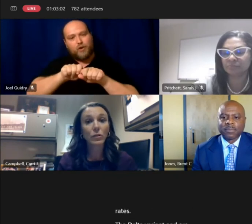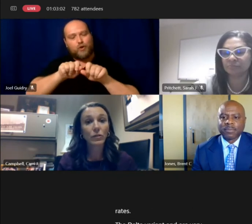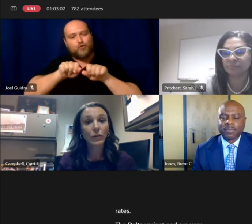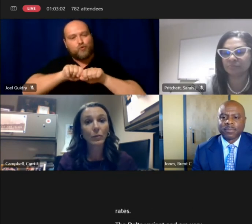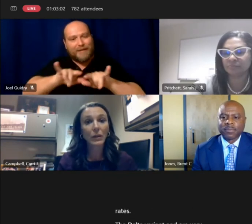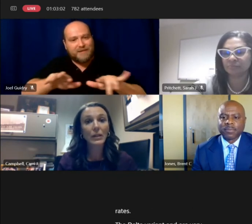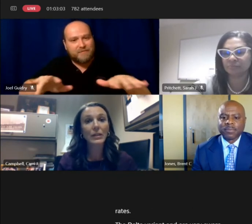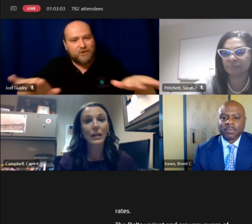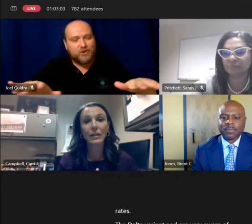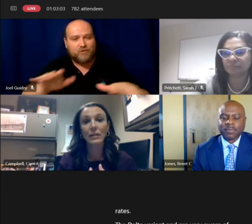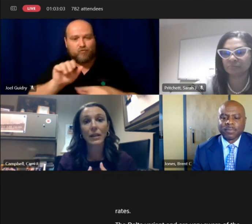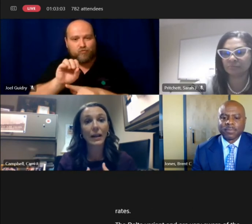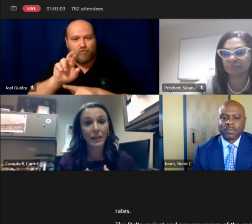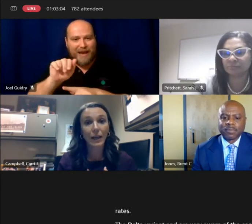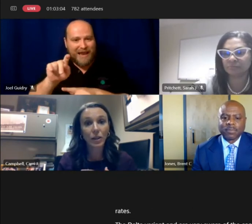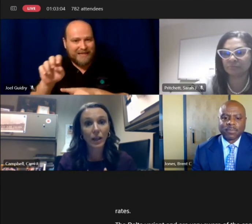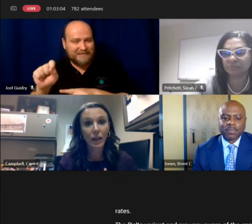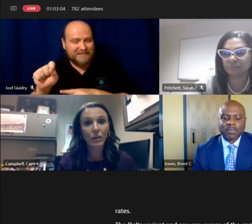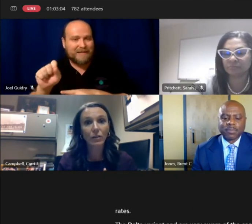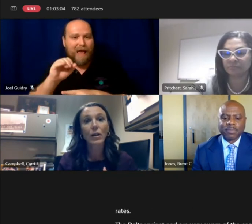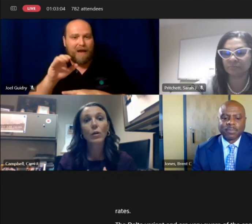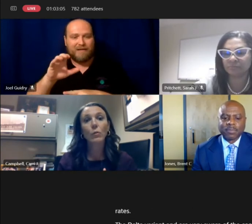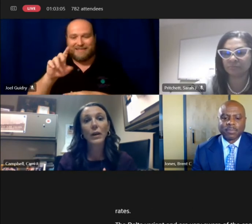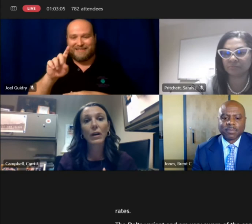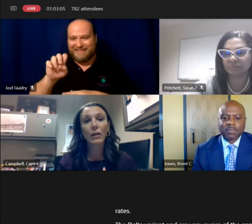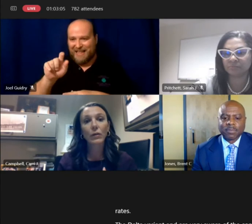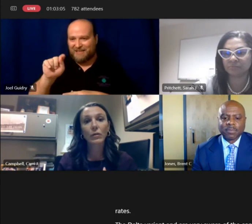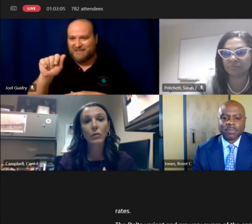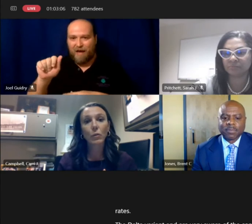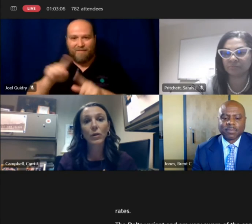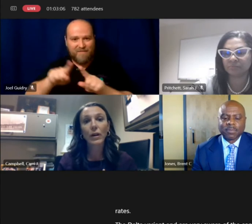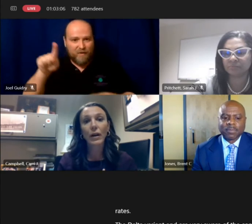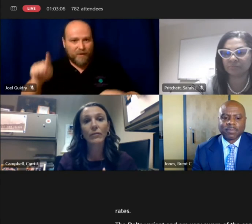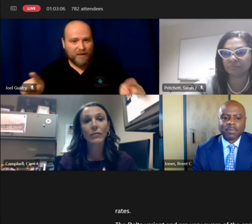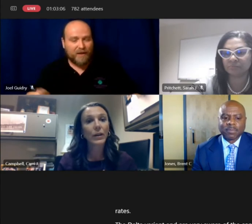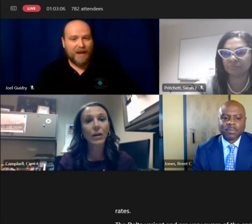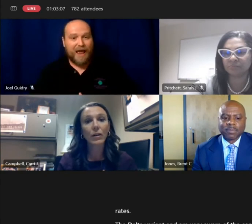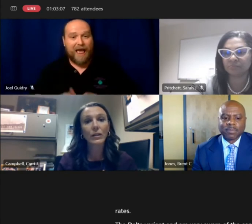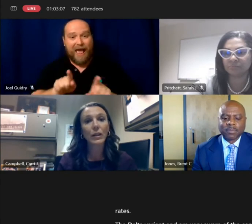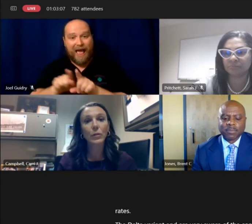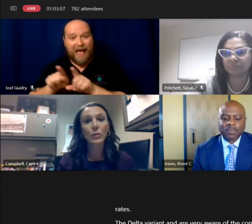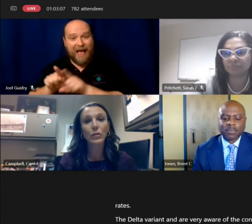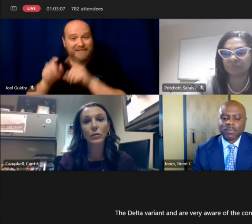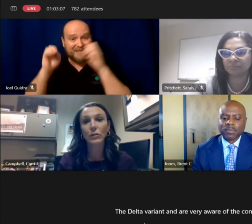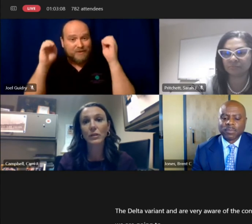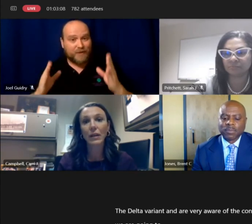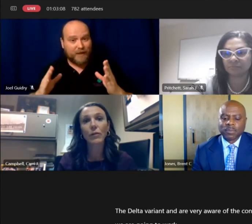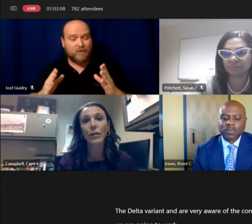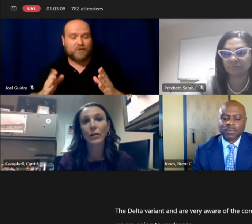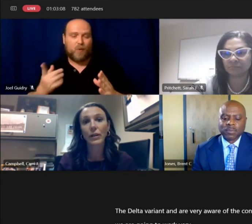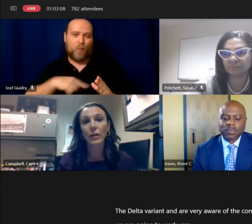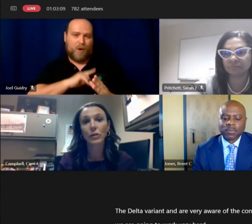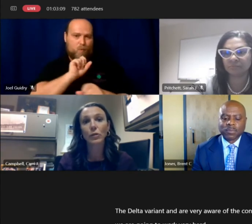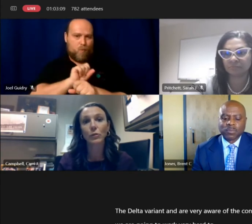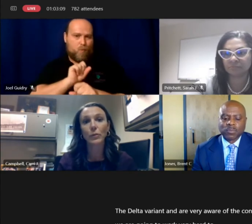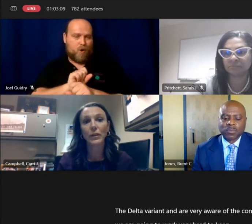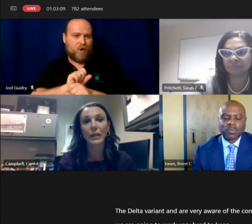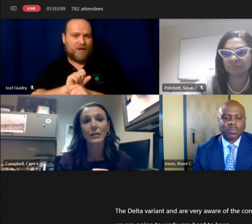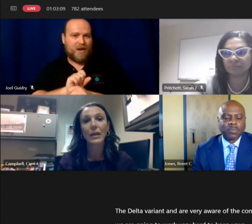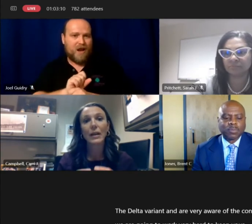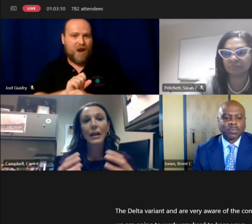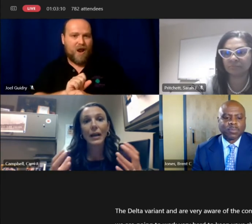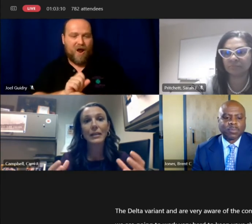concerns of families. And as educators, we are going to work very hard to keep your children safe while they're in our school